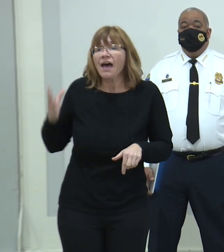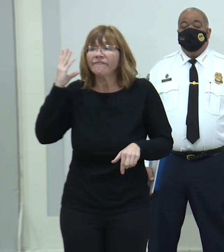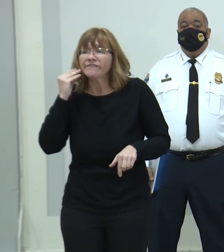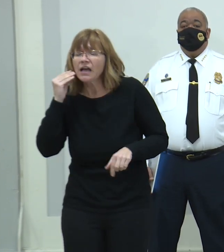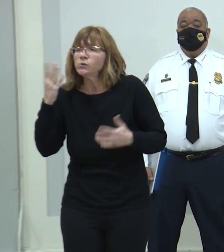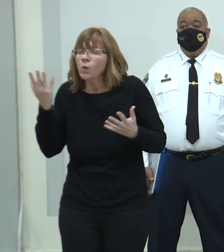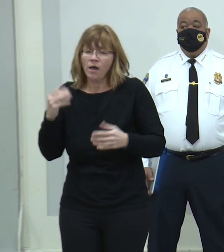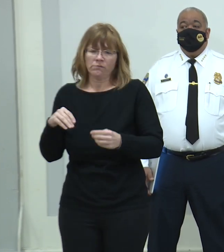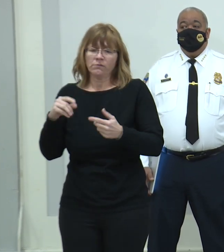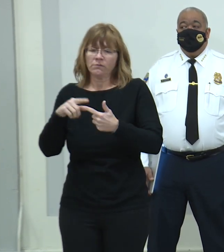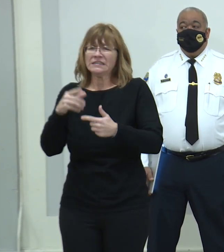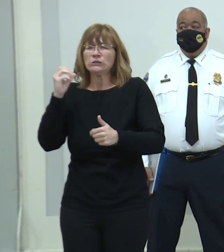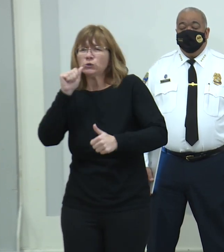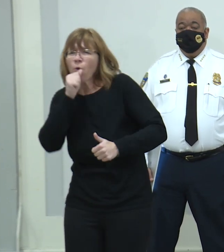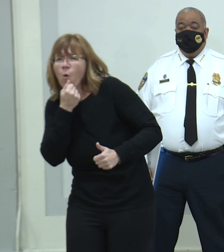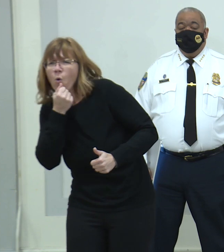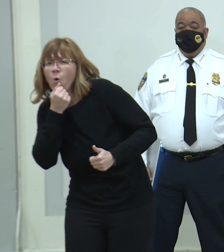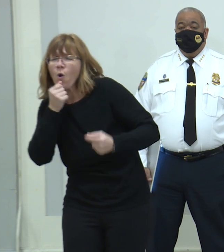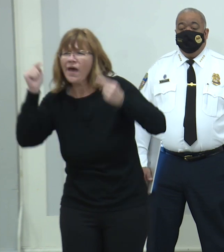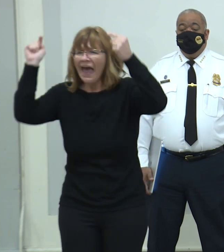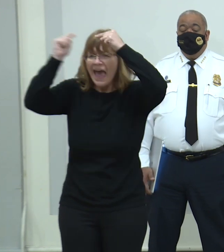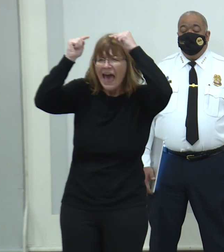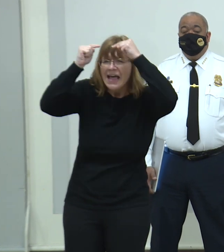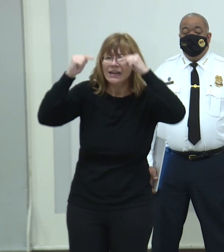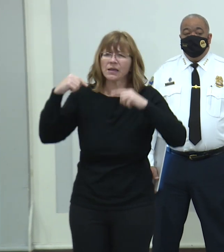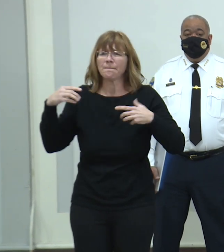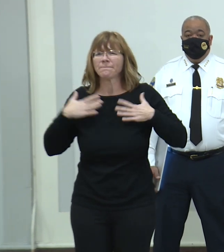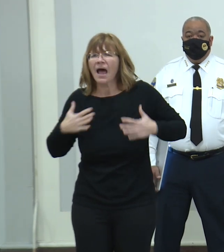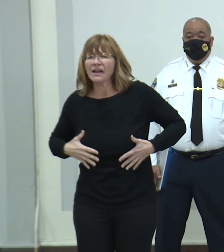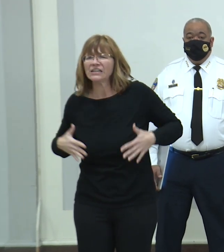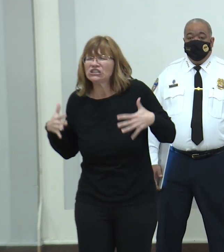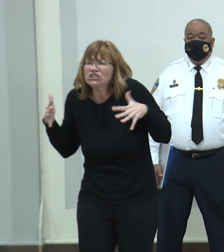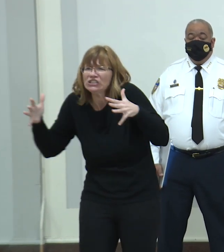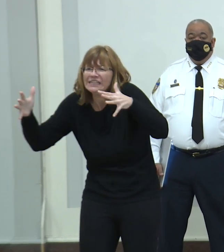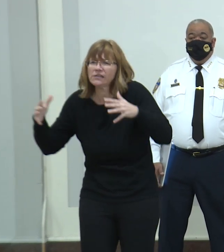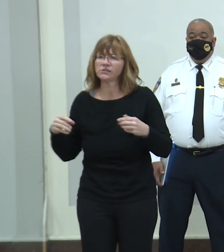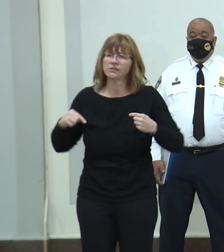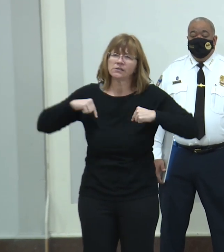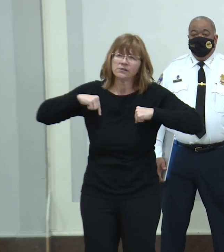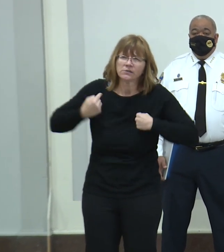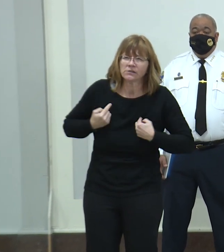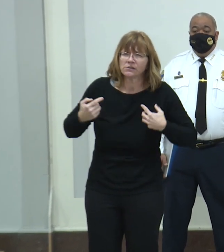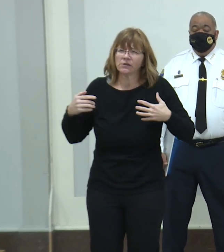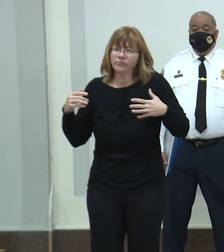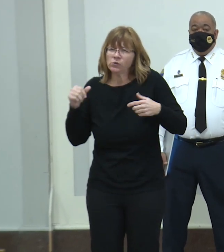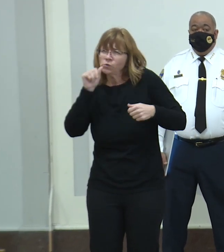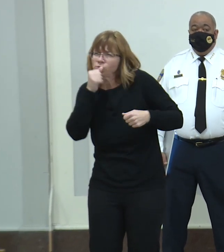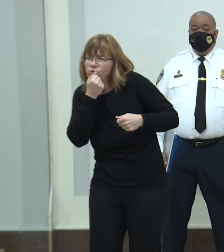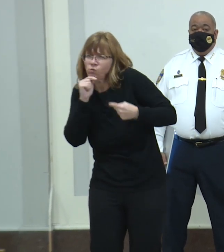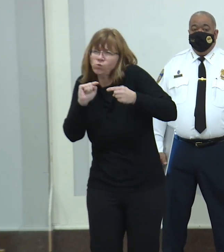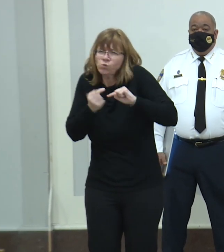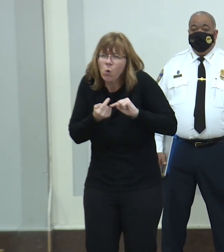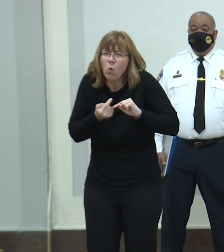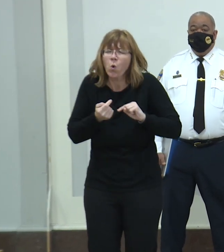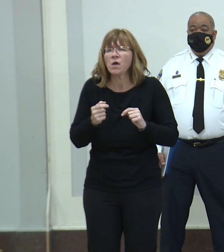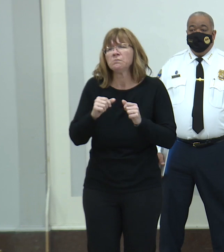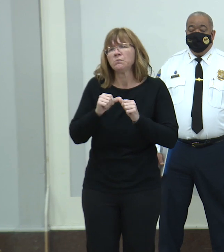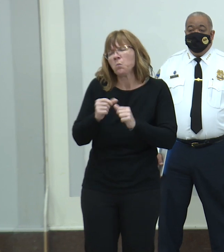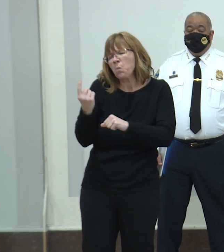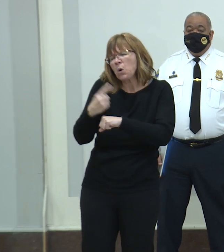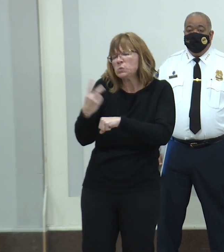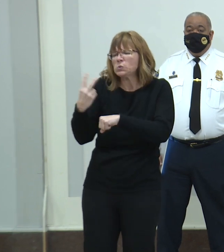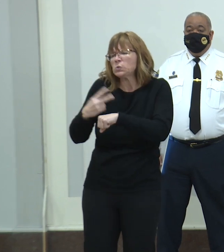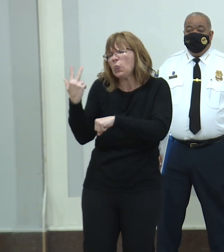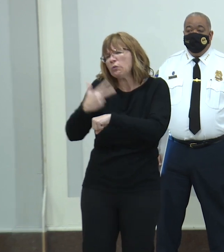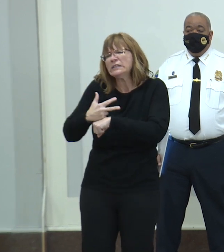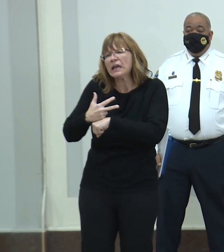headaches, body aches, and/or fatigue, and this usually lasts about a day or two. These side effects are common and indicate that